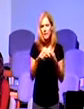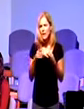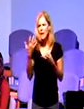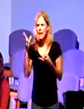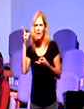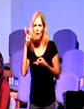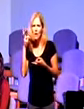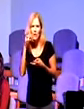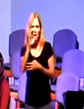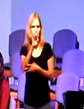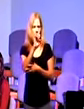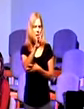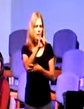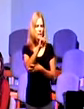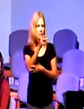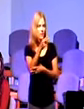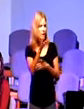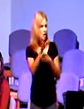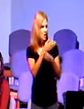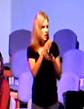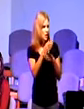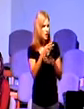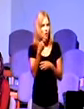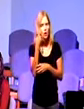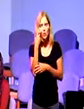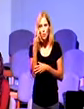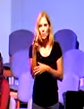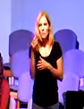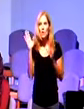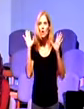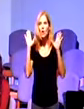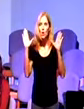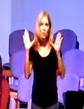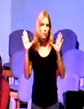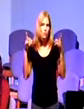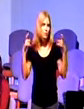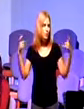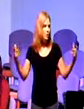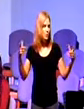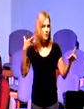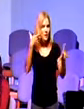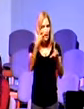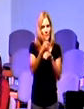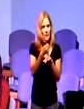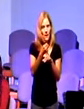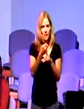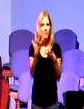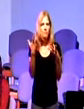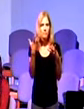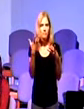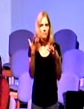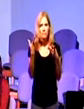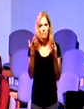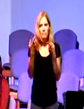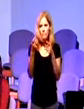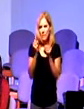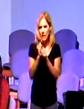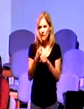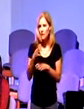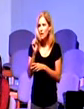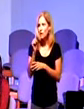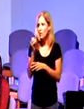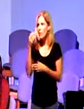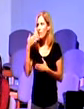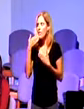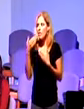heard Elizabeth share, you're going to see what a huge impact those boxes actually make. So I just want to